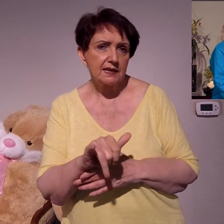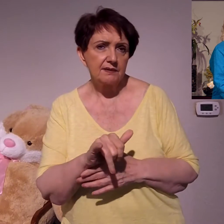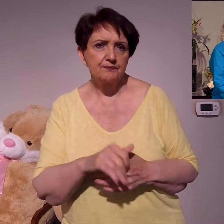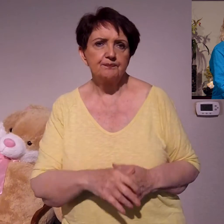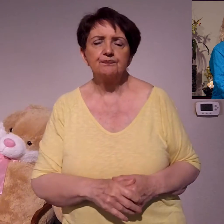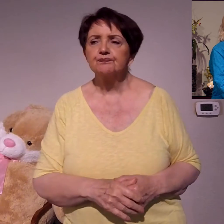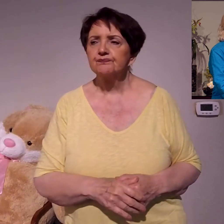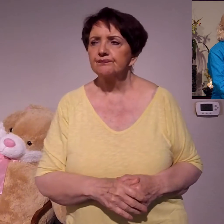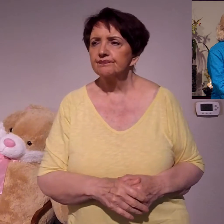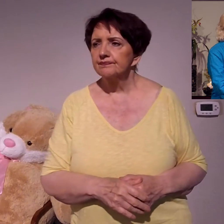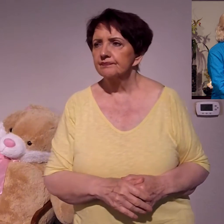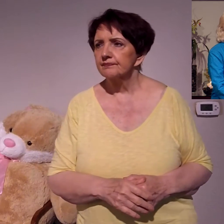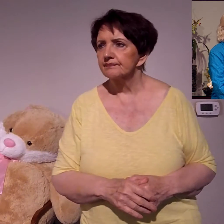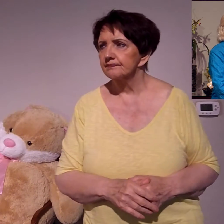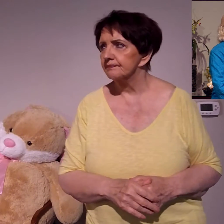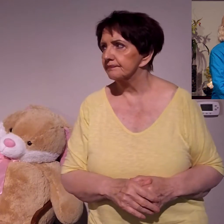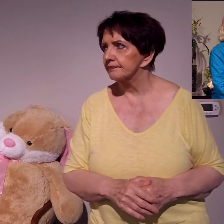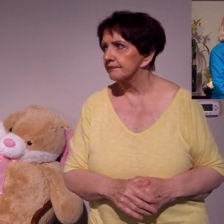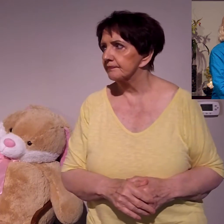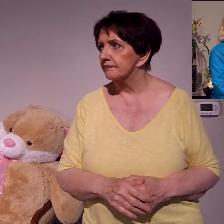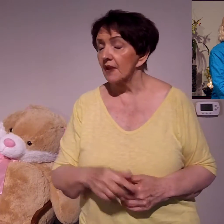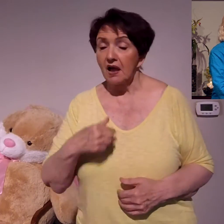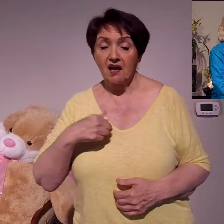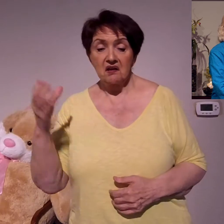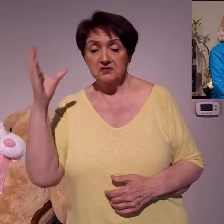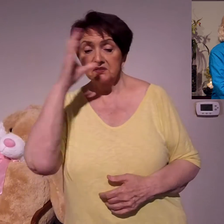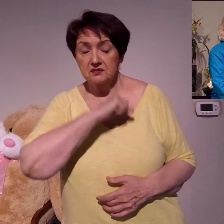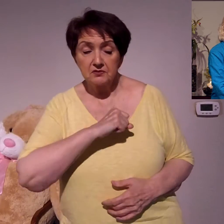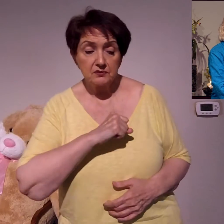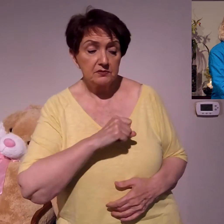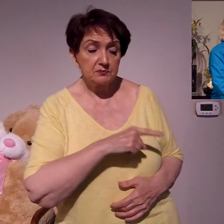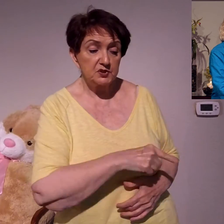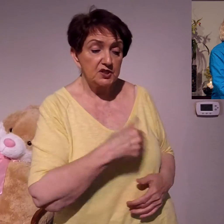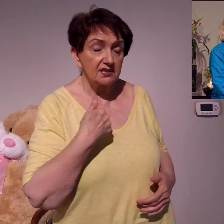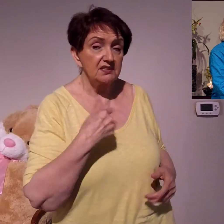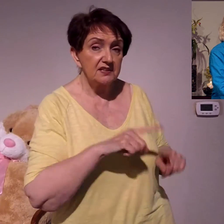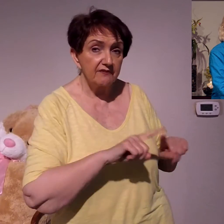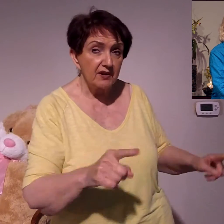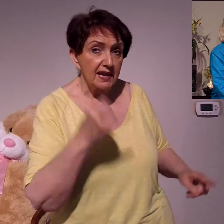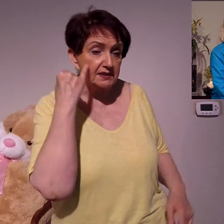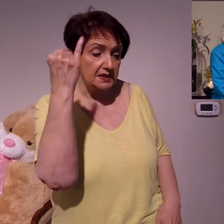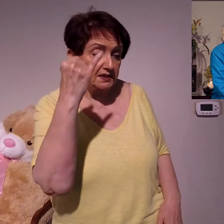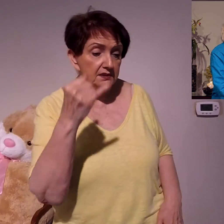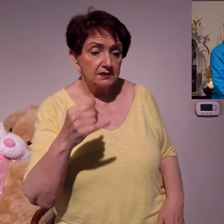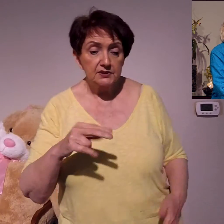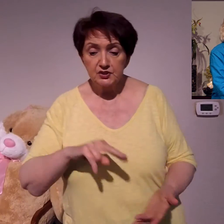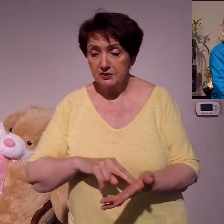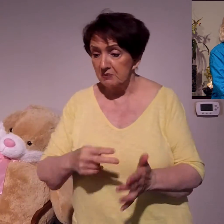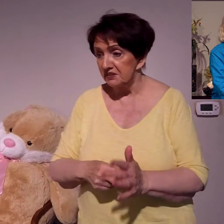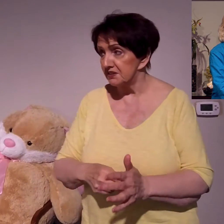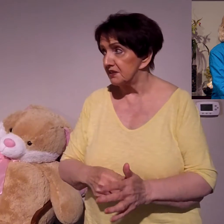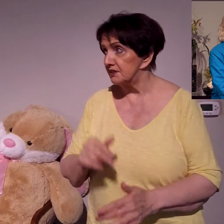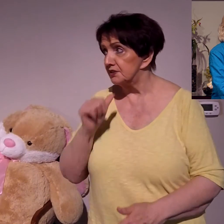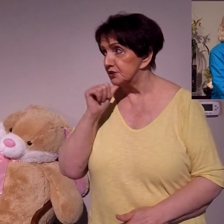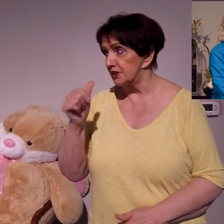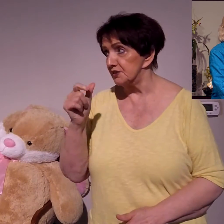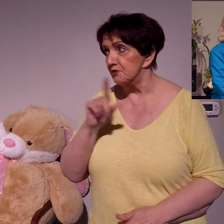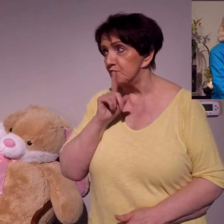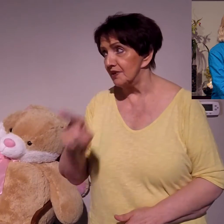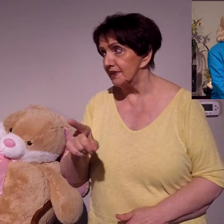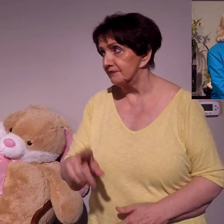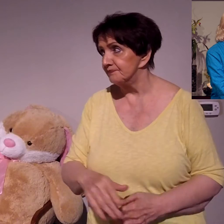I actually assume that when she has another idea that she actually means it, which she doesn't